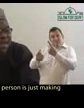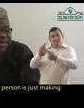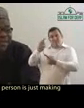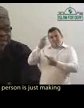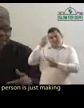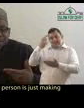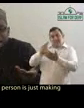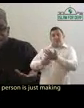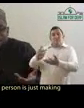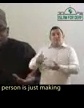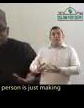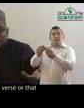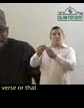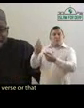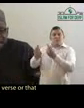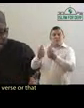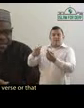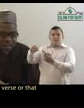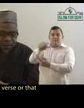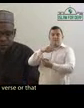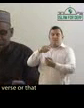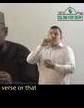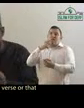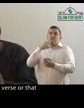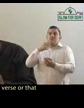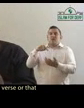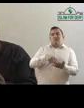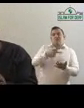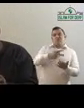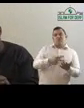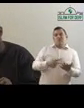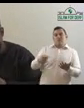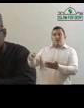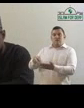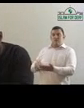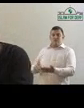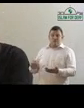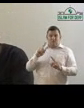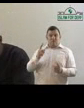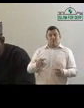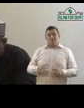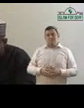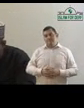person is just making something up on their own. They're not going to say this verse or that verse.